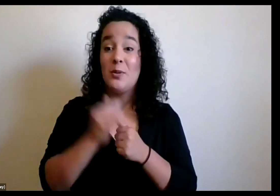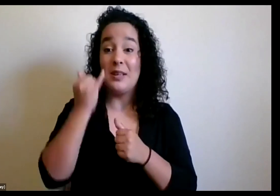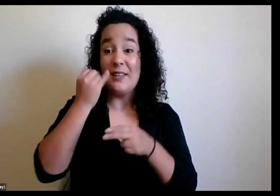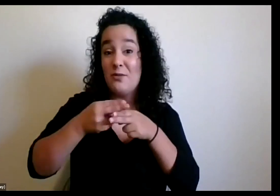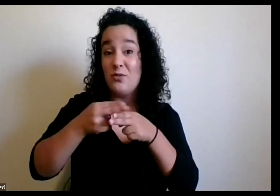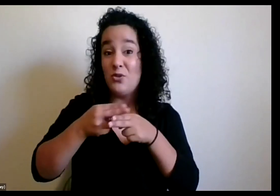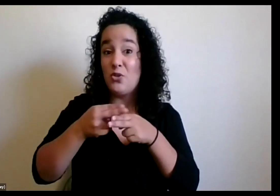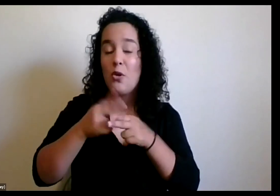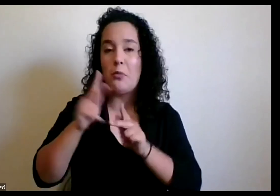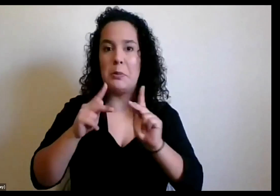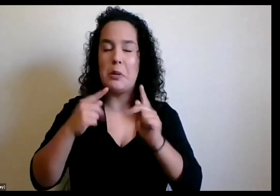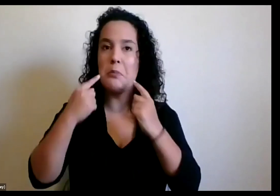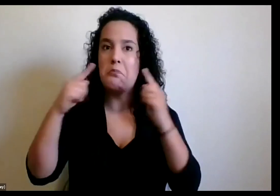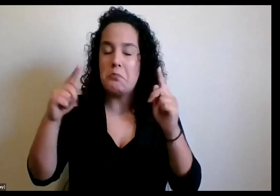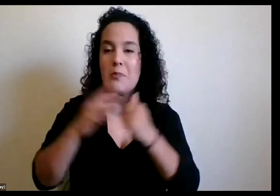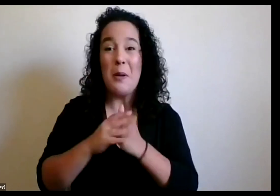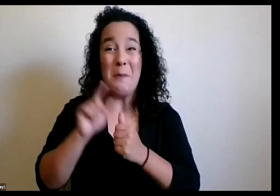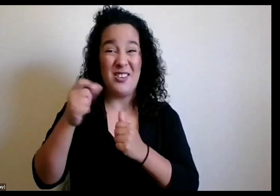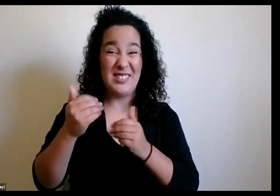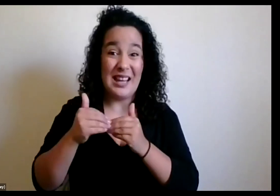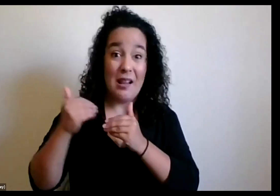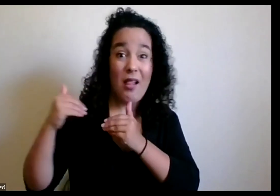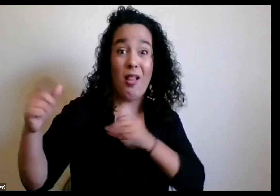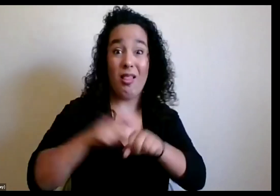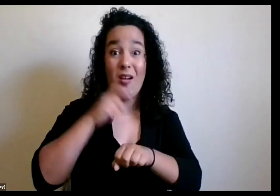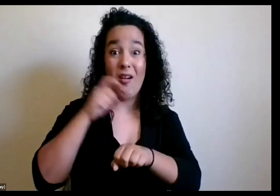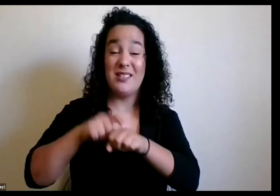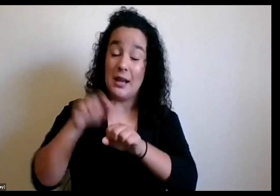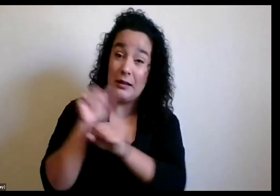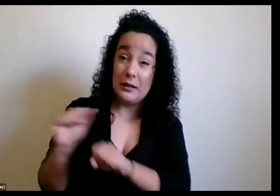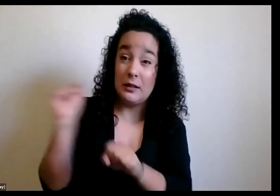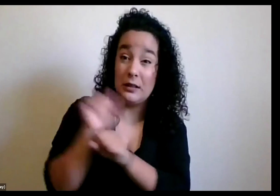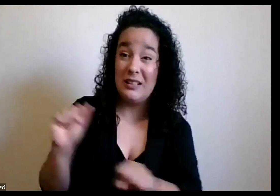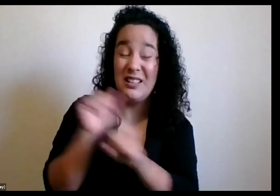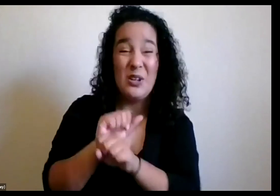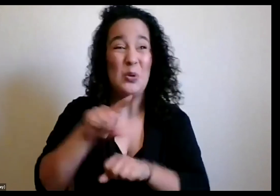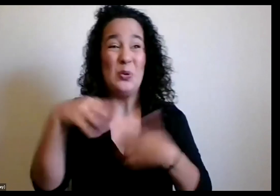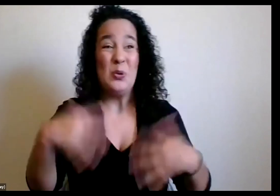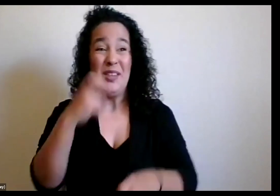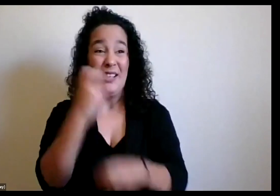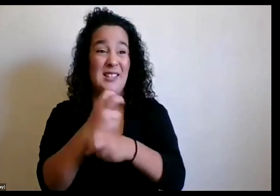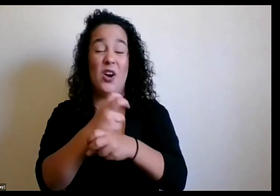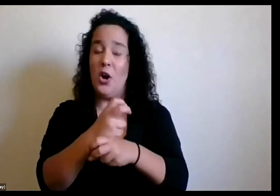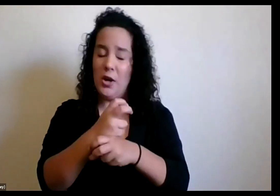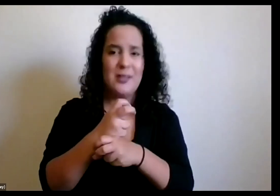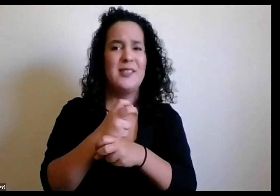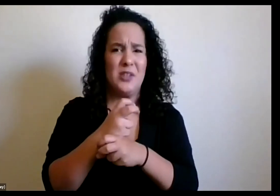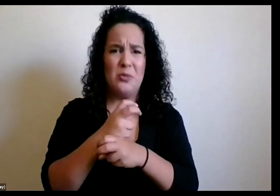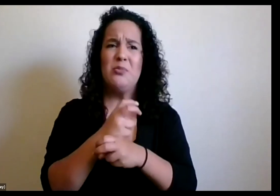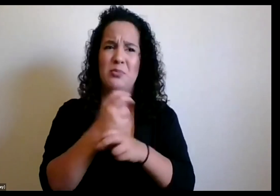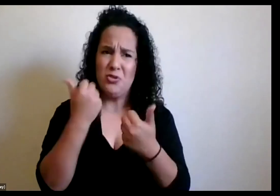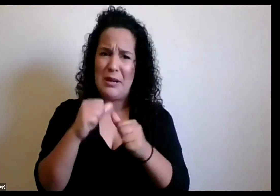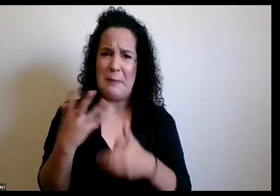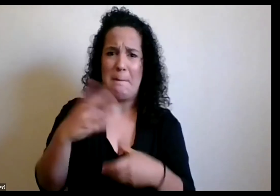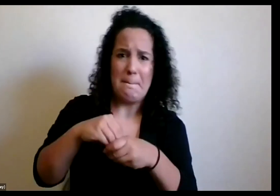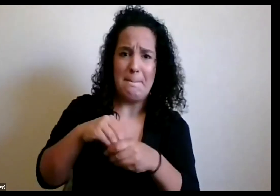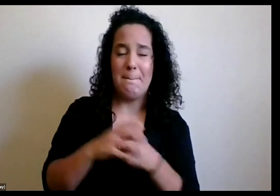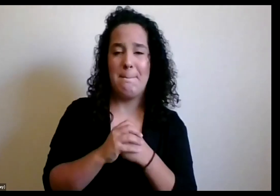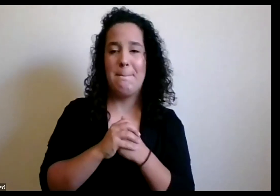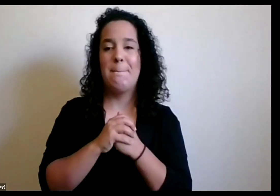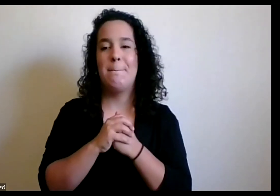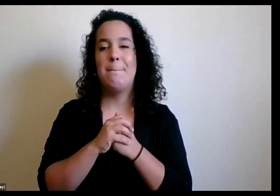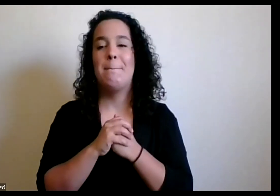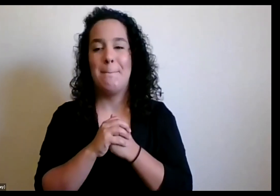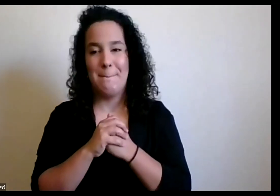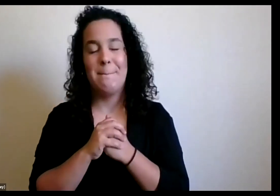kind of frames. But in the long term, man, we just made it so hard for us. So we just reinforced all the stuff that has created this craziness that